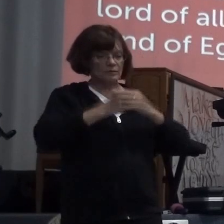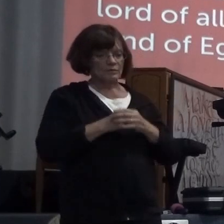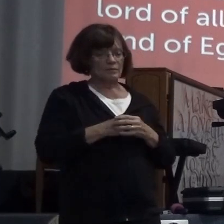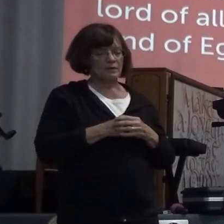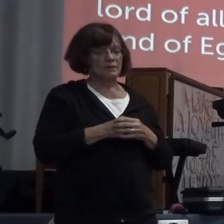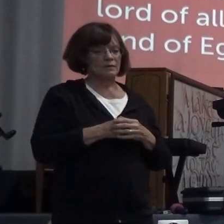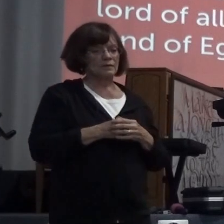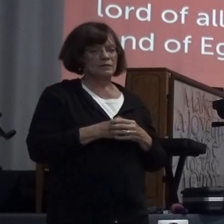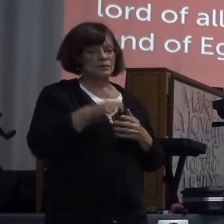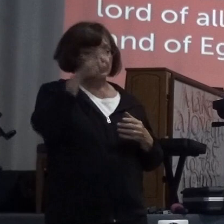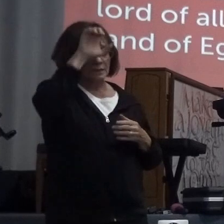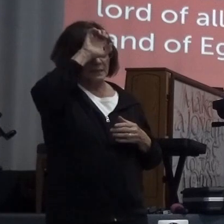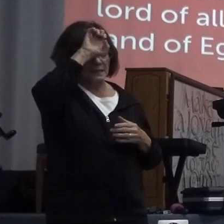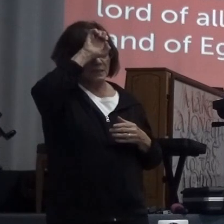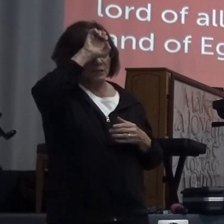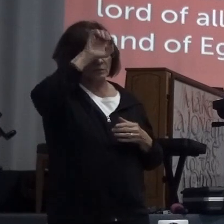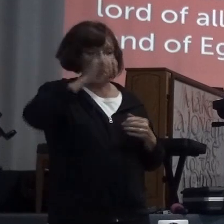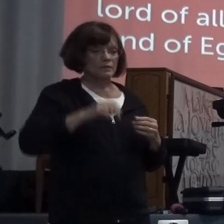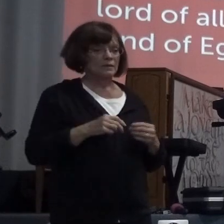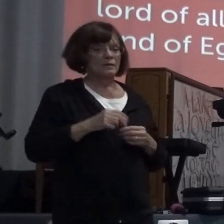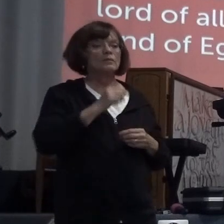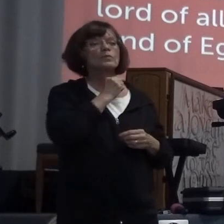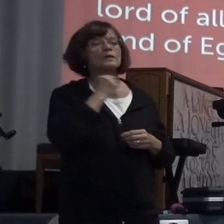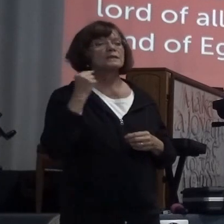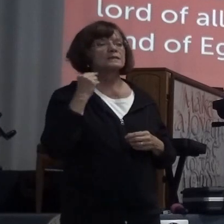Egypt. Isn't that beautiful? So